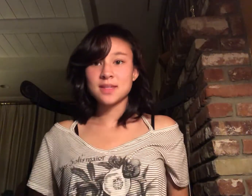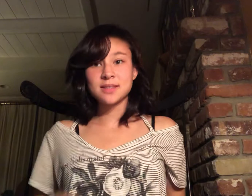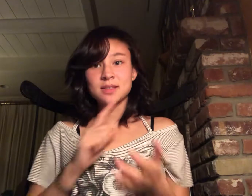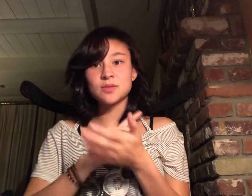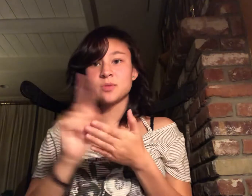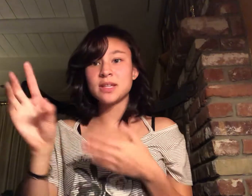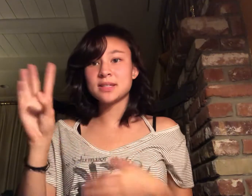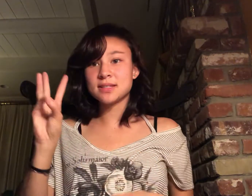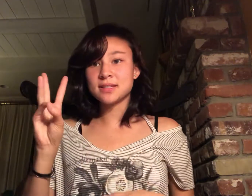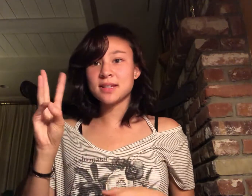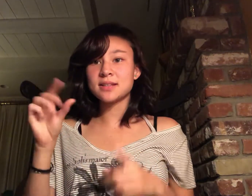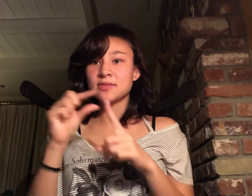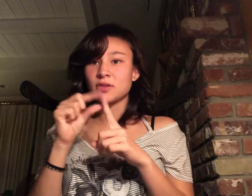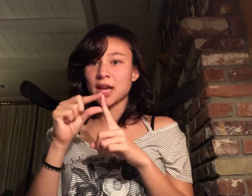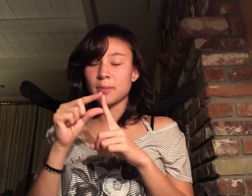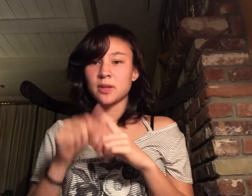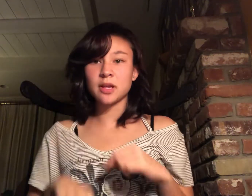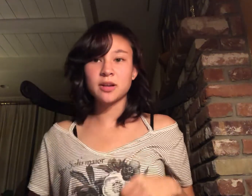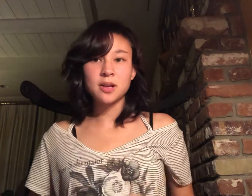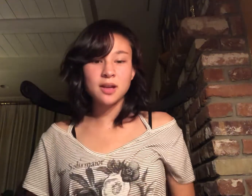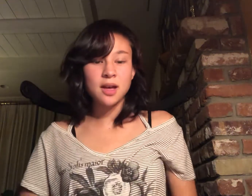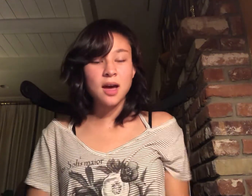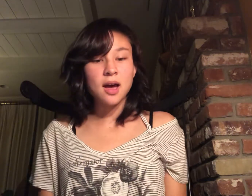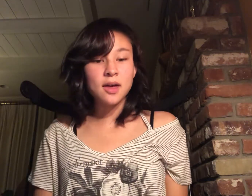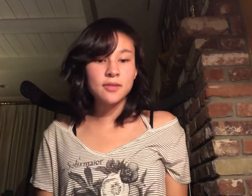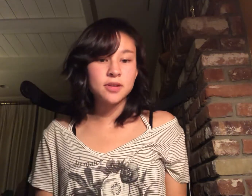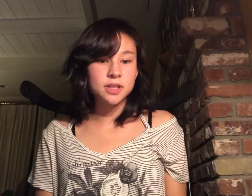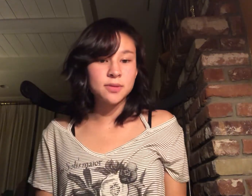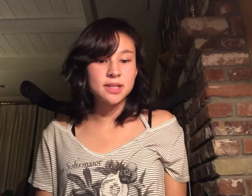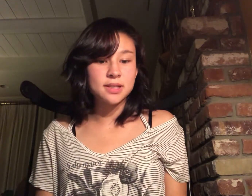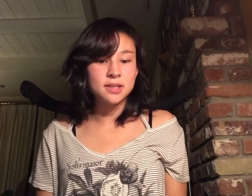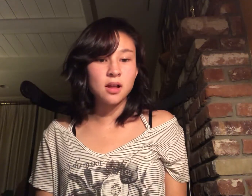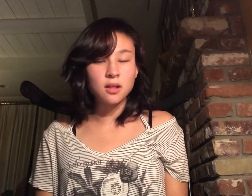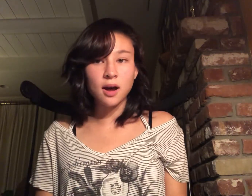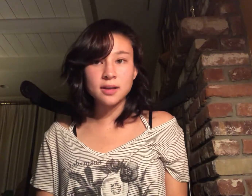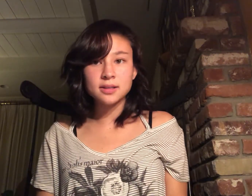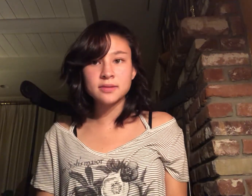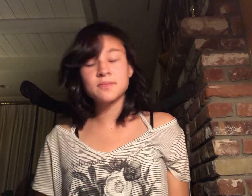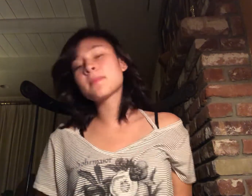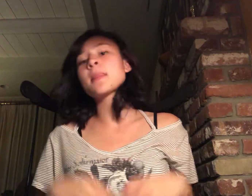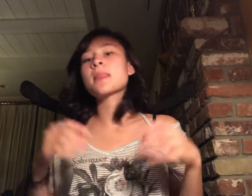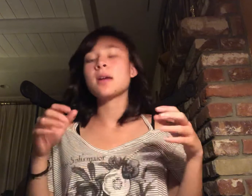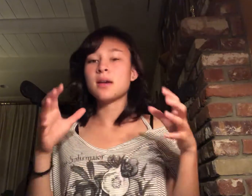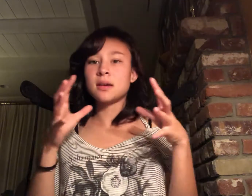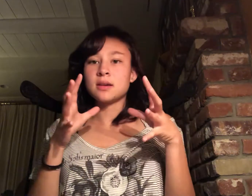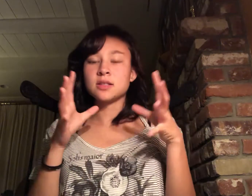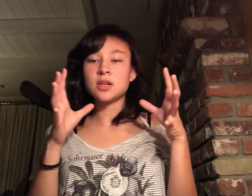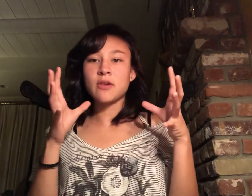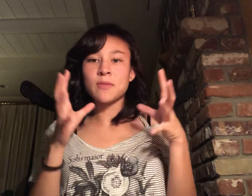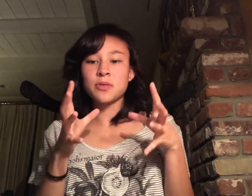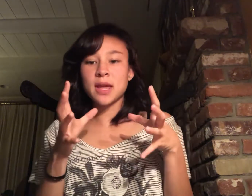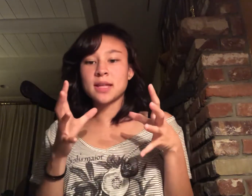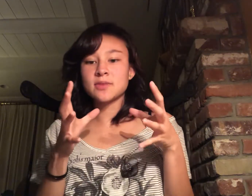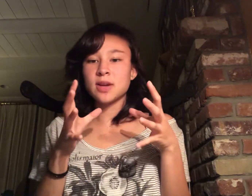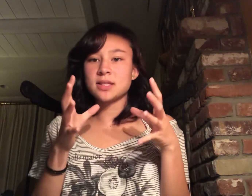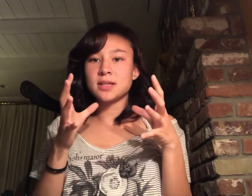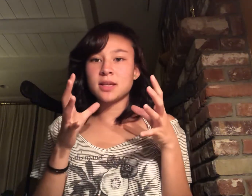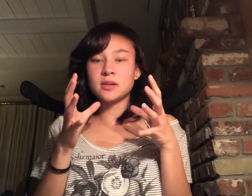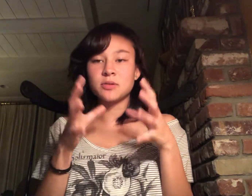This is week 6 vocabulary. The first one is a lot. So you have both hands facing towards